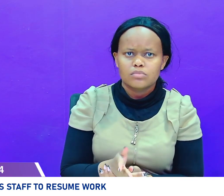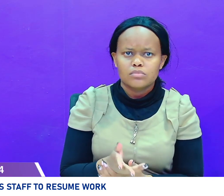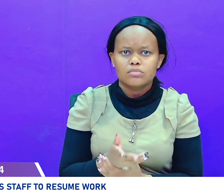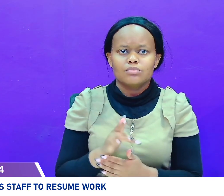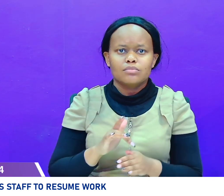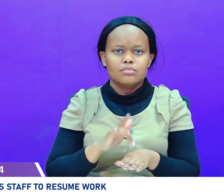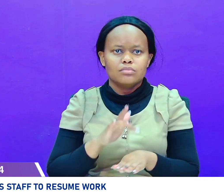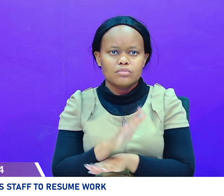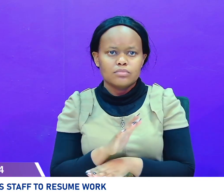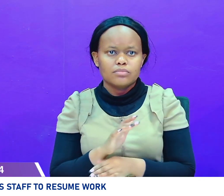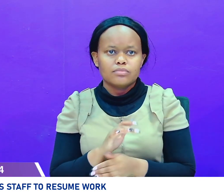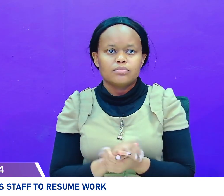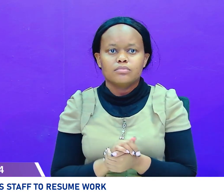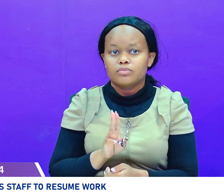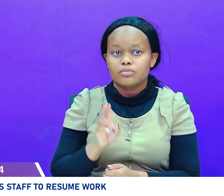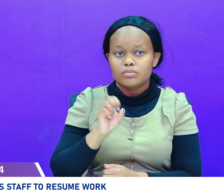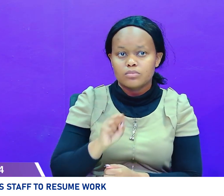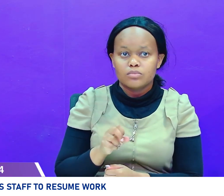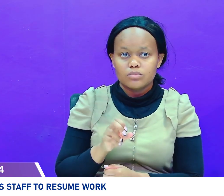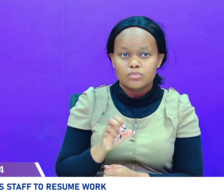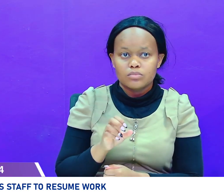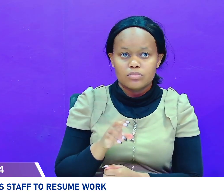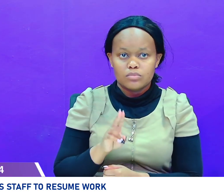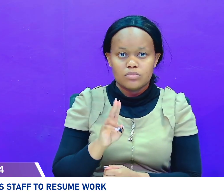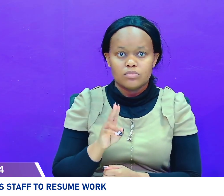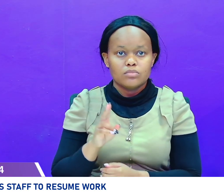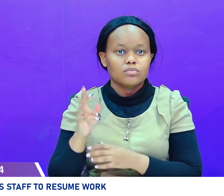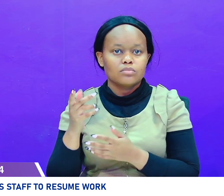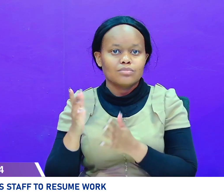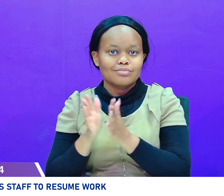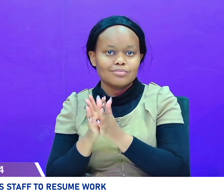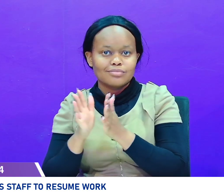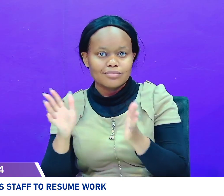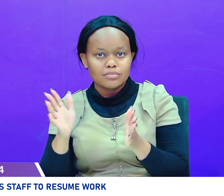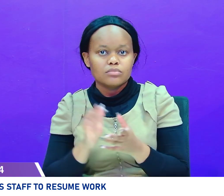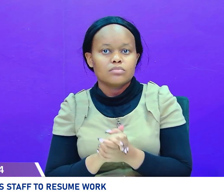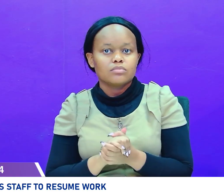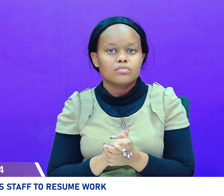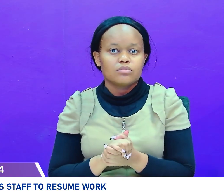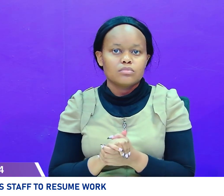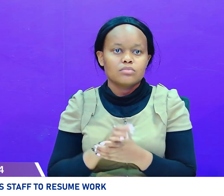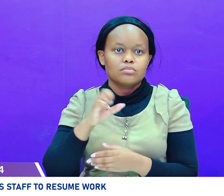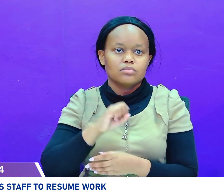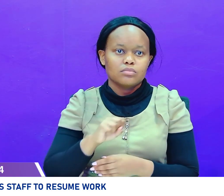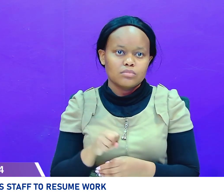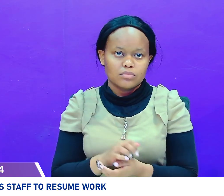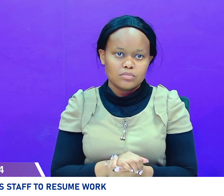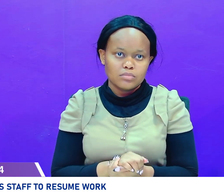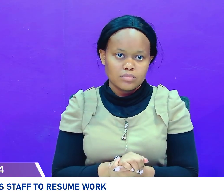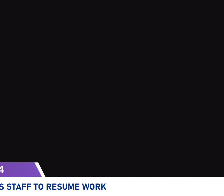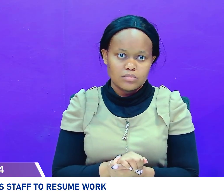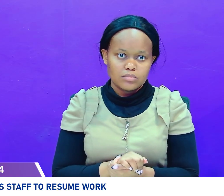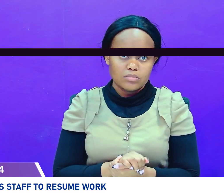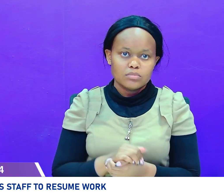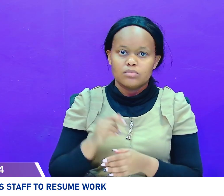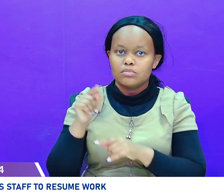only 624 million shillings remains pending, noting that the most payments were settled in earlier tranches.